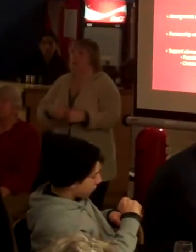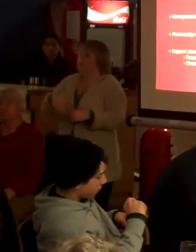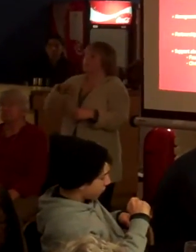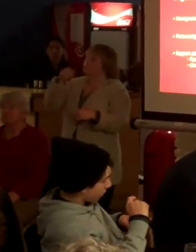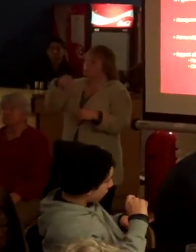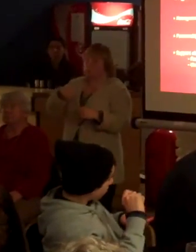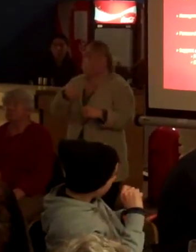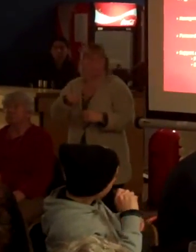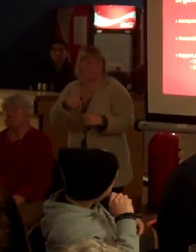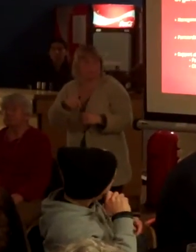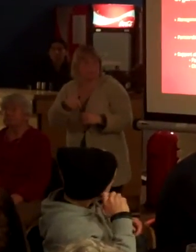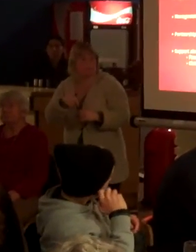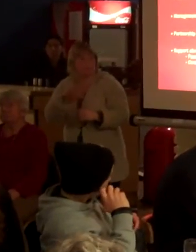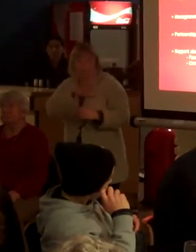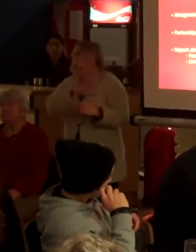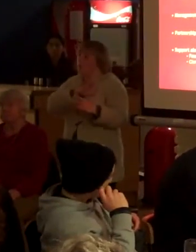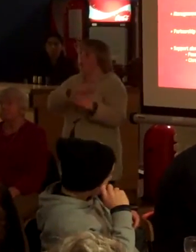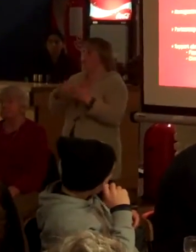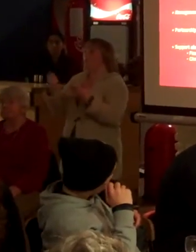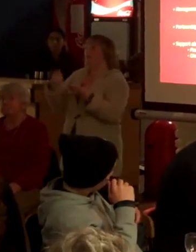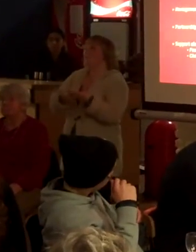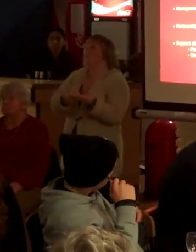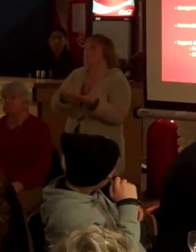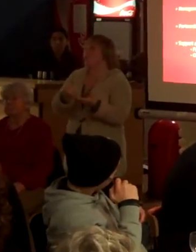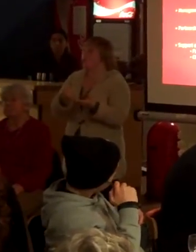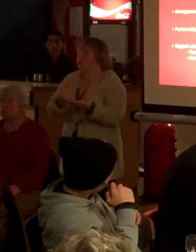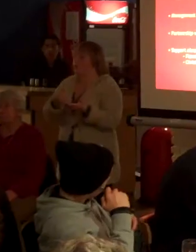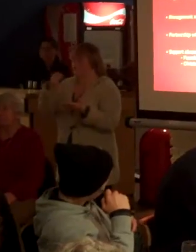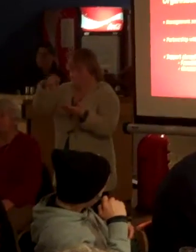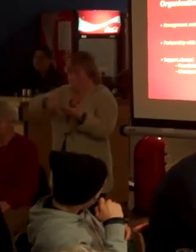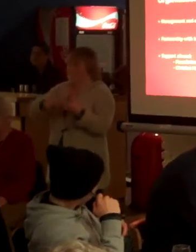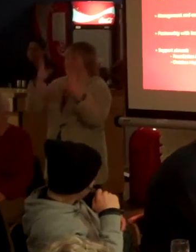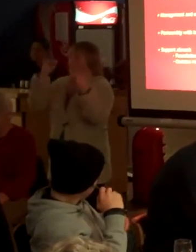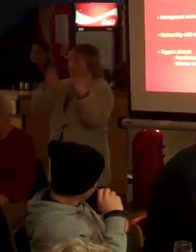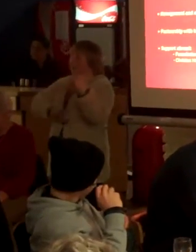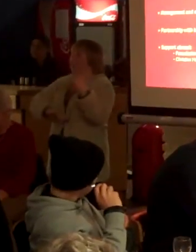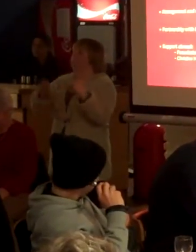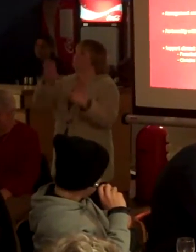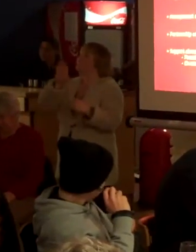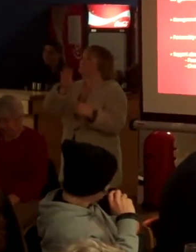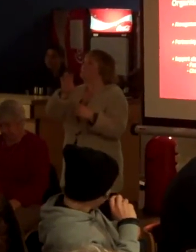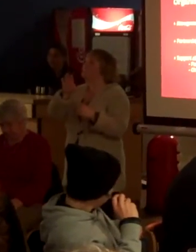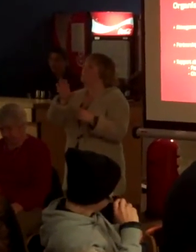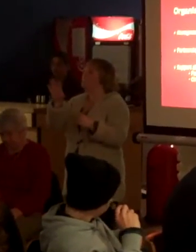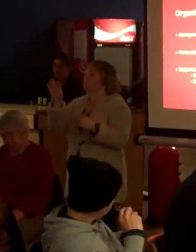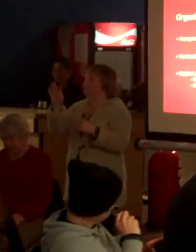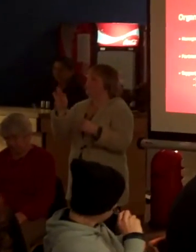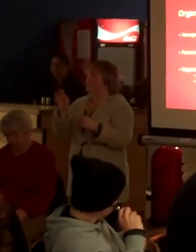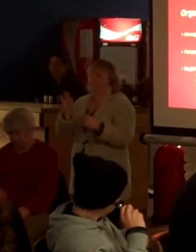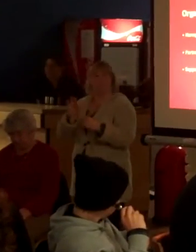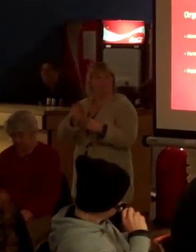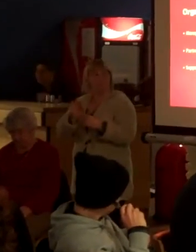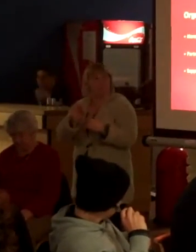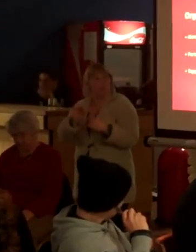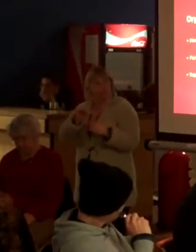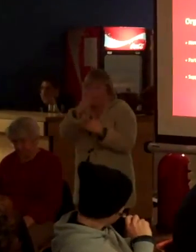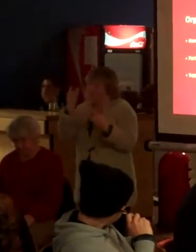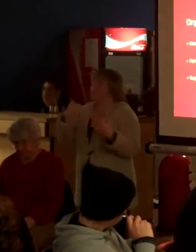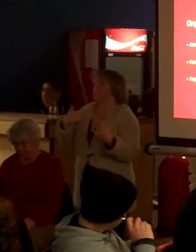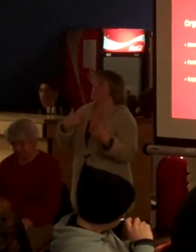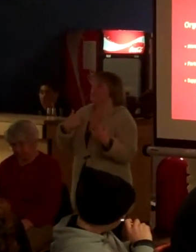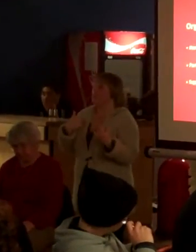to have a foundation started in this country, and a few people who came together and said, okay, let